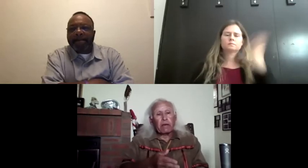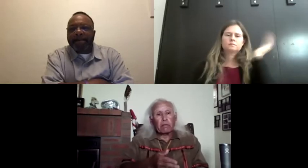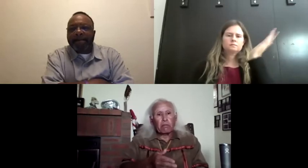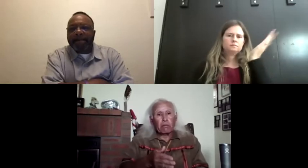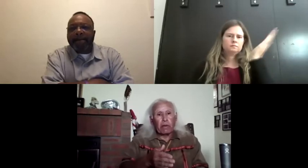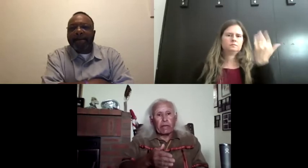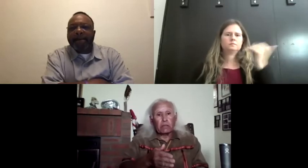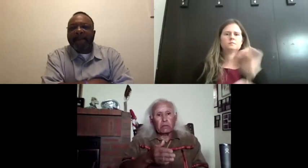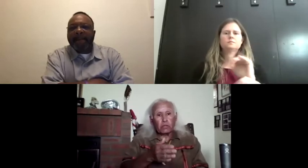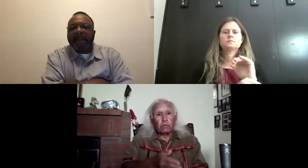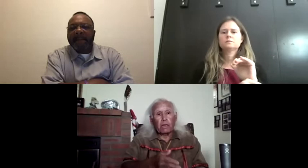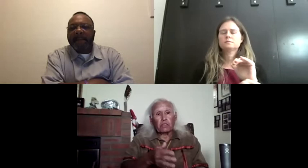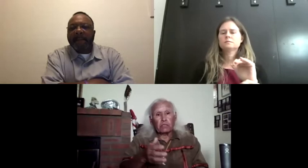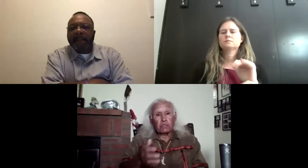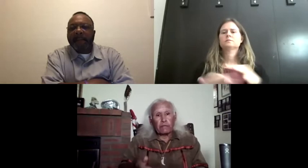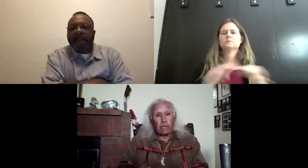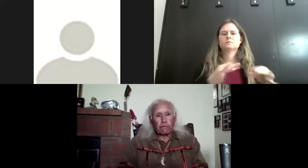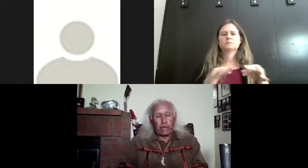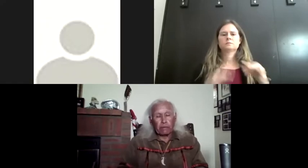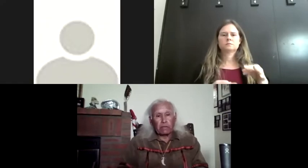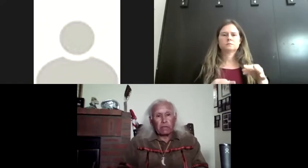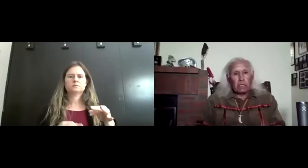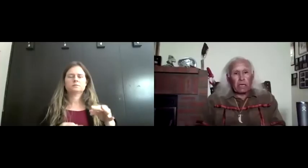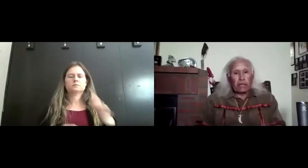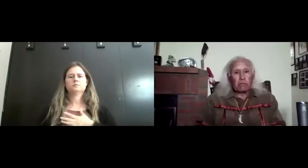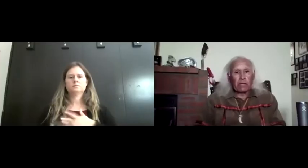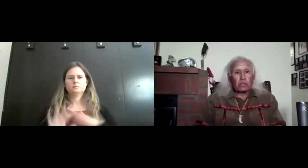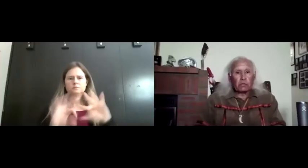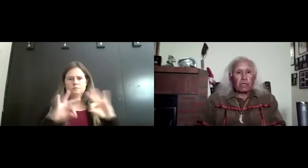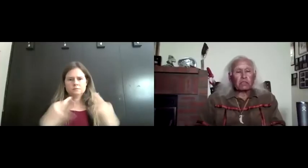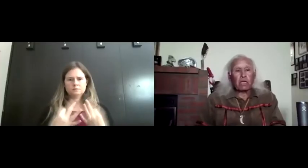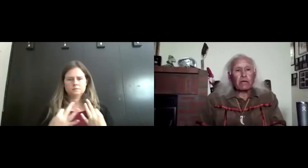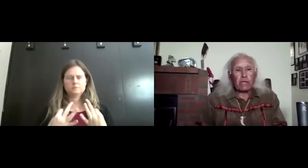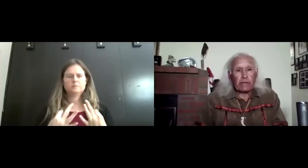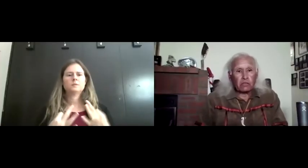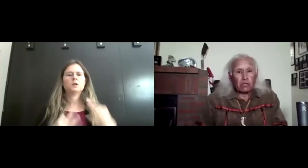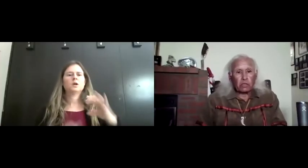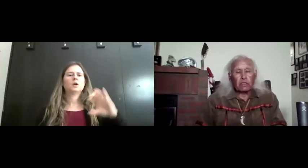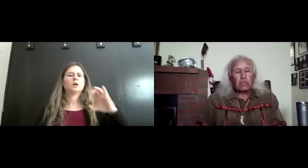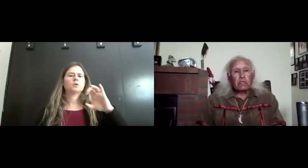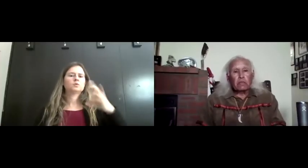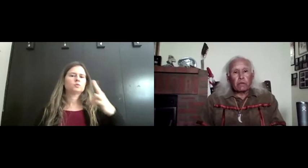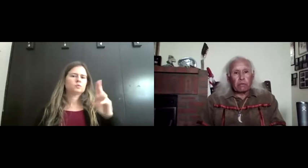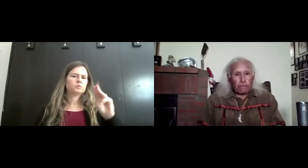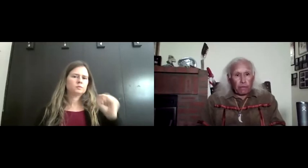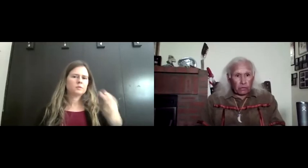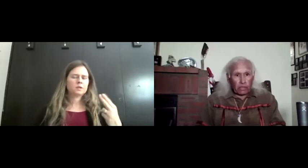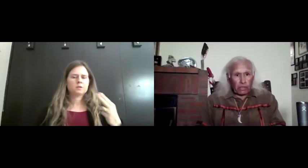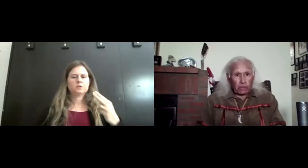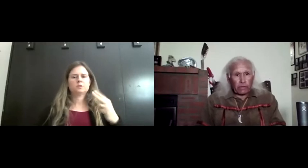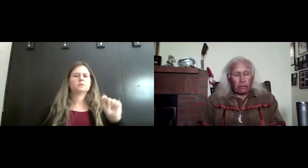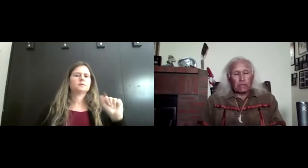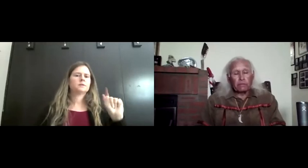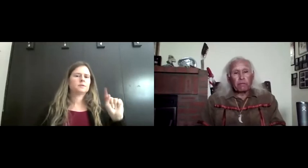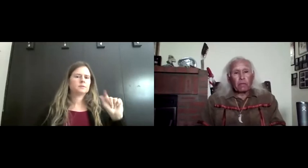talking about my Chumash and Tataviam family. I get my Chumash and Tataviam ancestry from my father's side